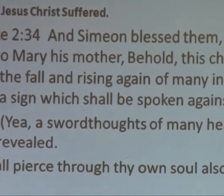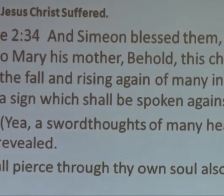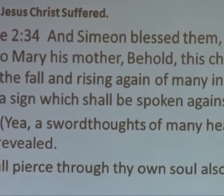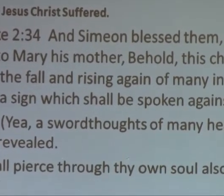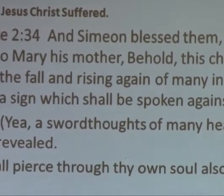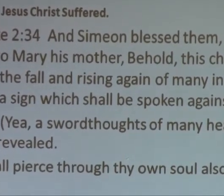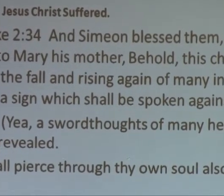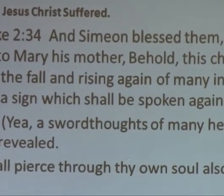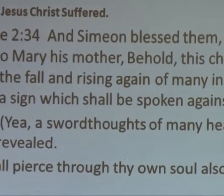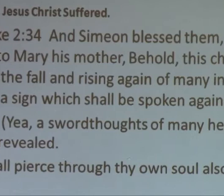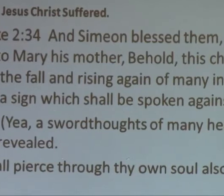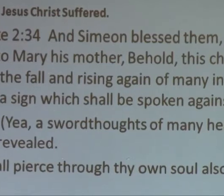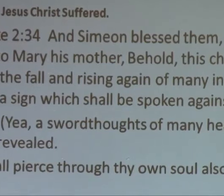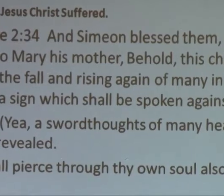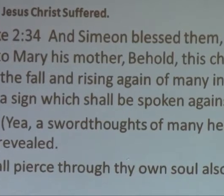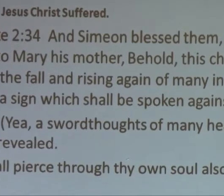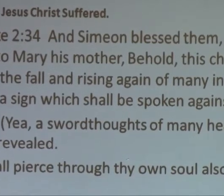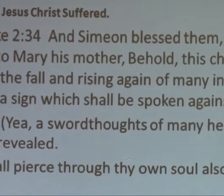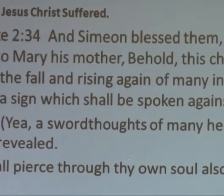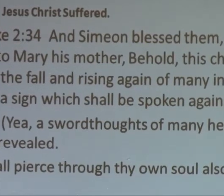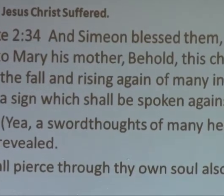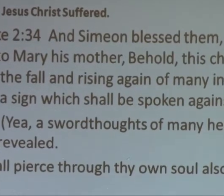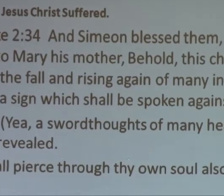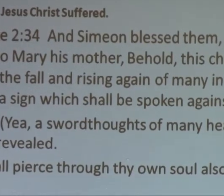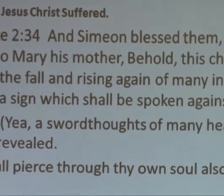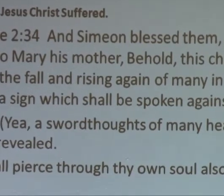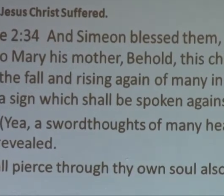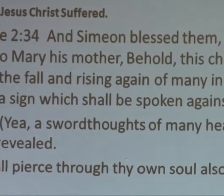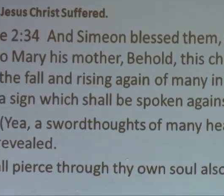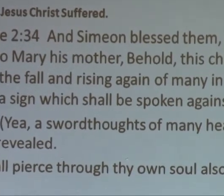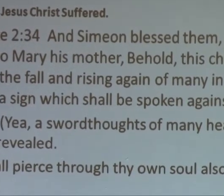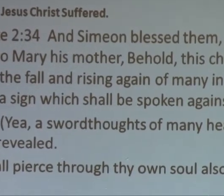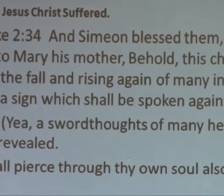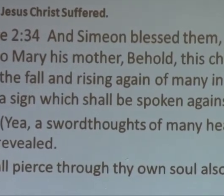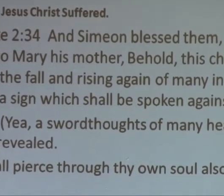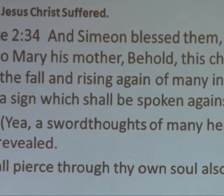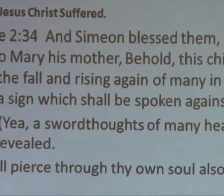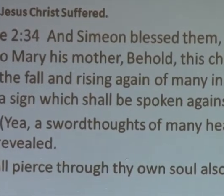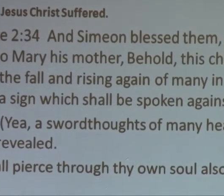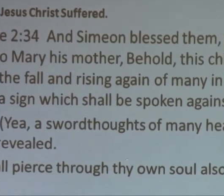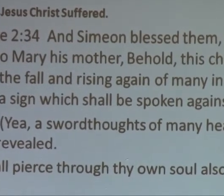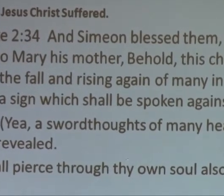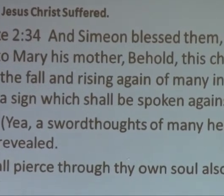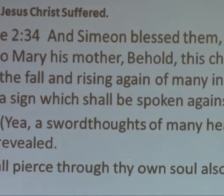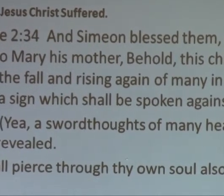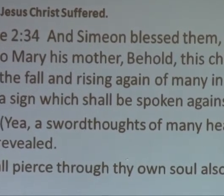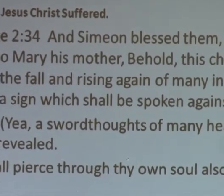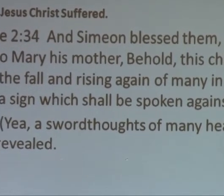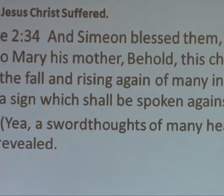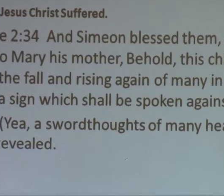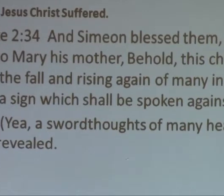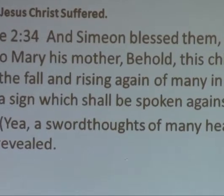You can just back it up to pass. Well, oh, no, 35. Just back it up to see if 35 is